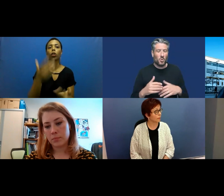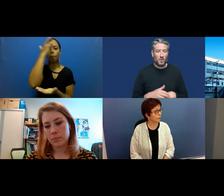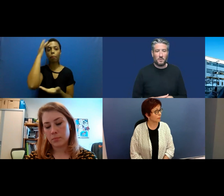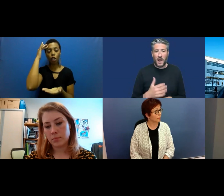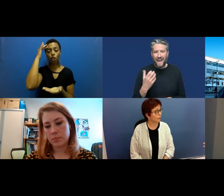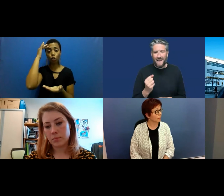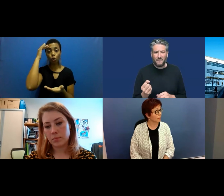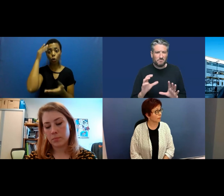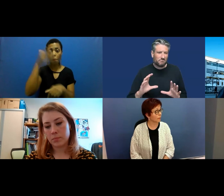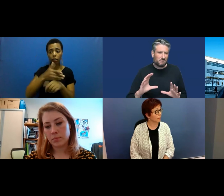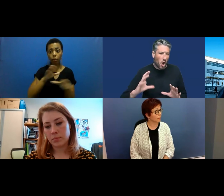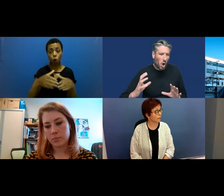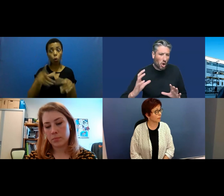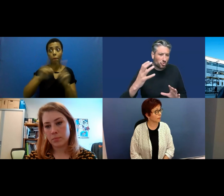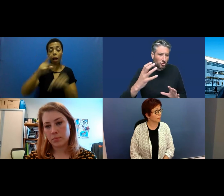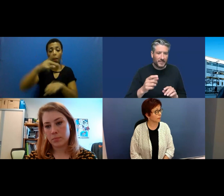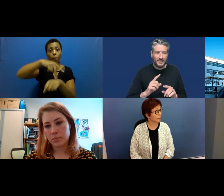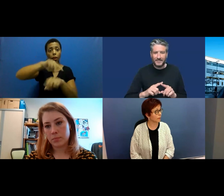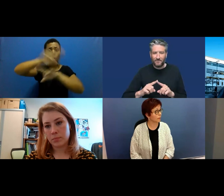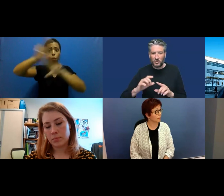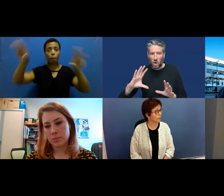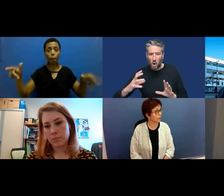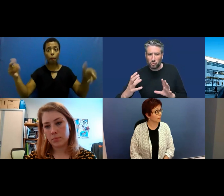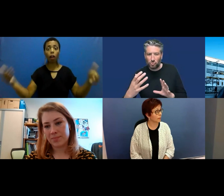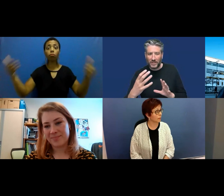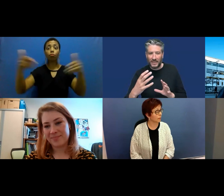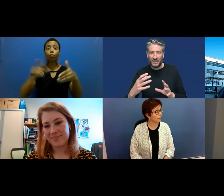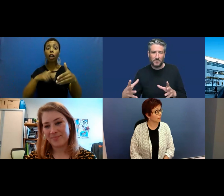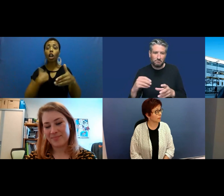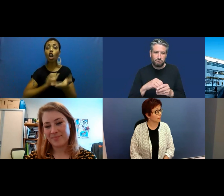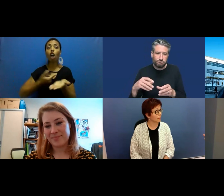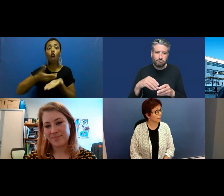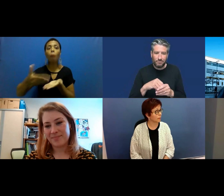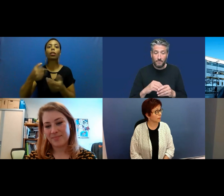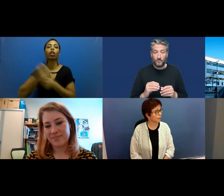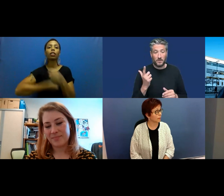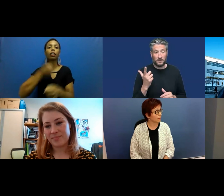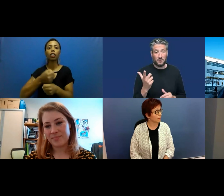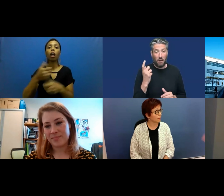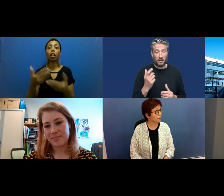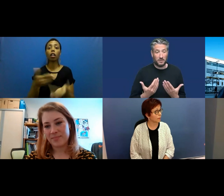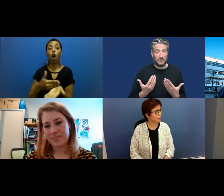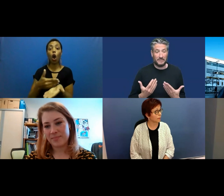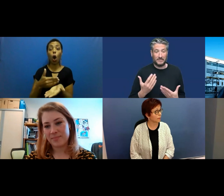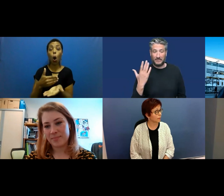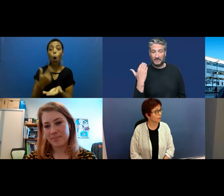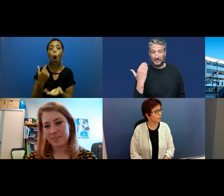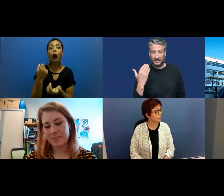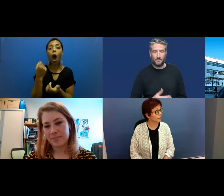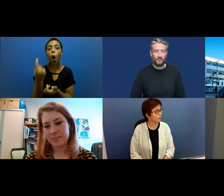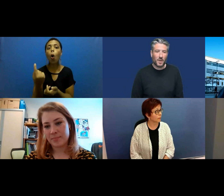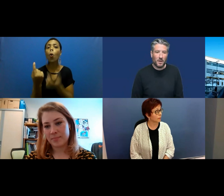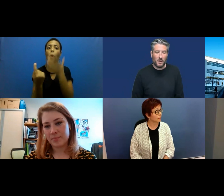it is just starting this year. So I can't say much about it, but one of the participants is Meikje, that